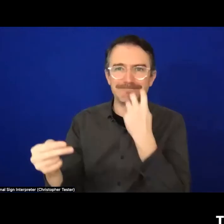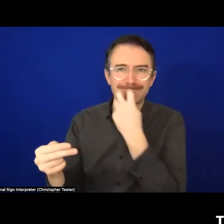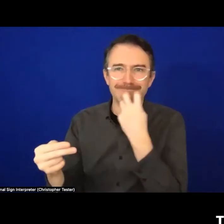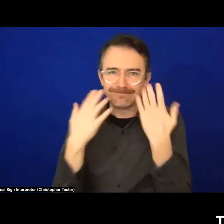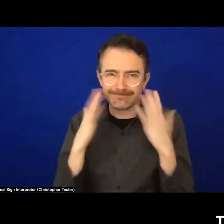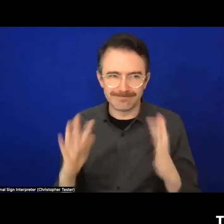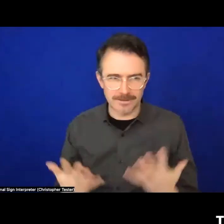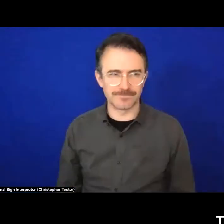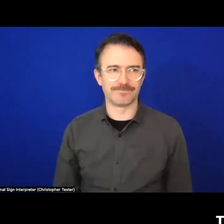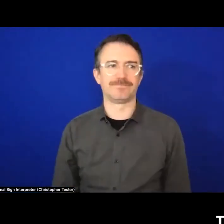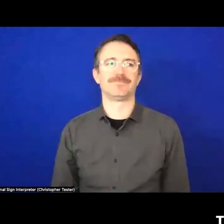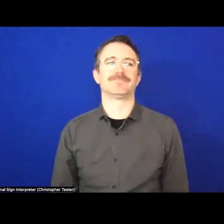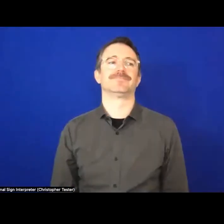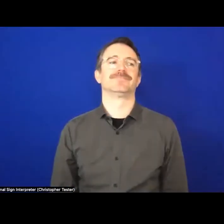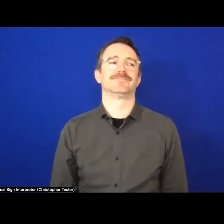nice introduction.